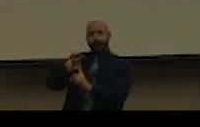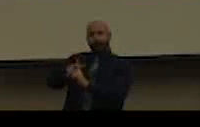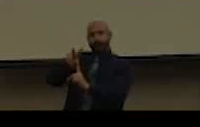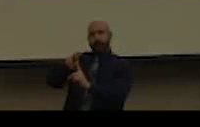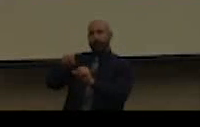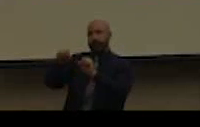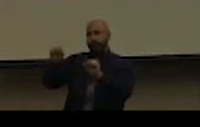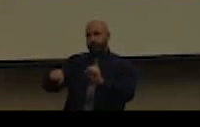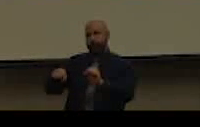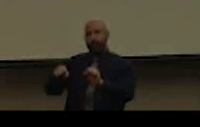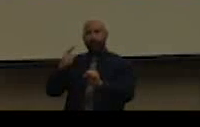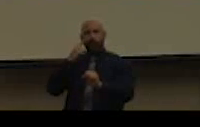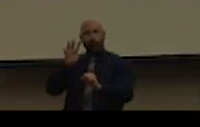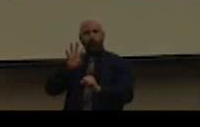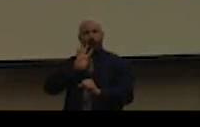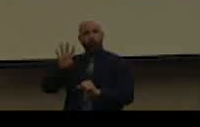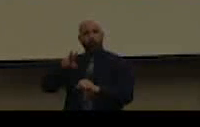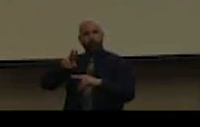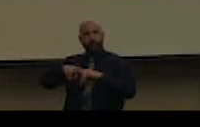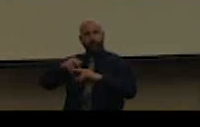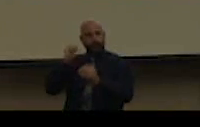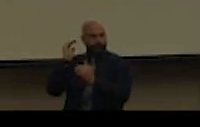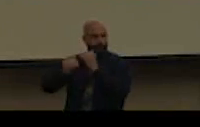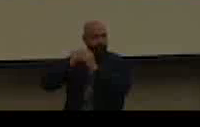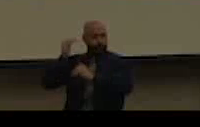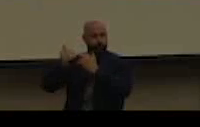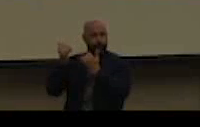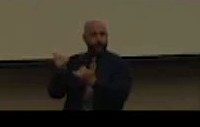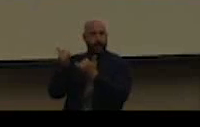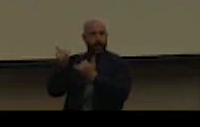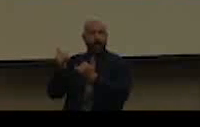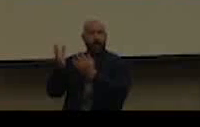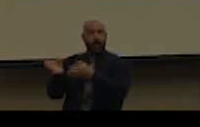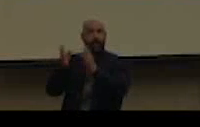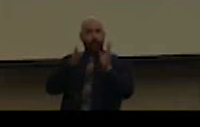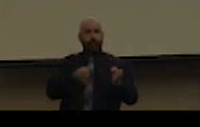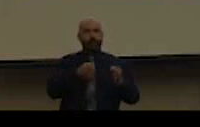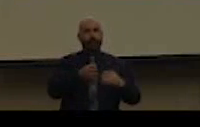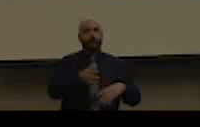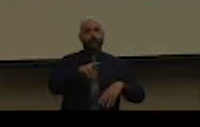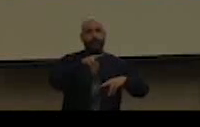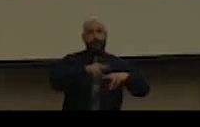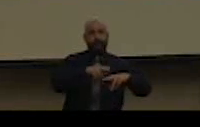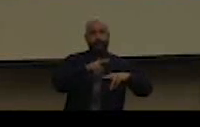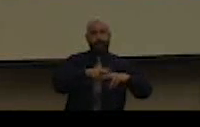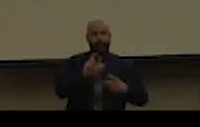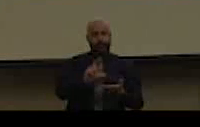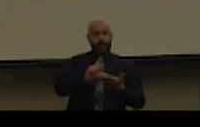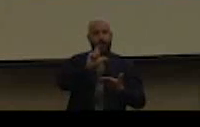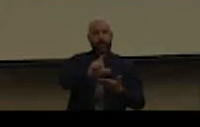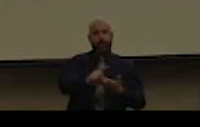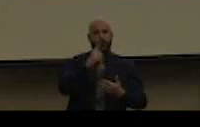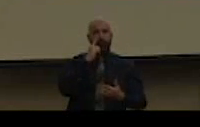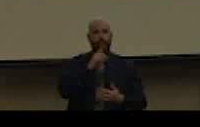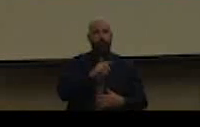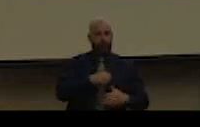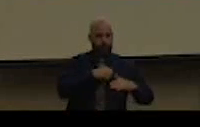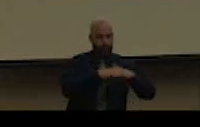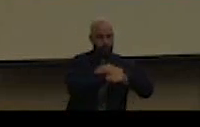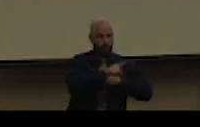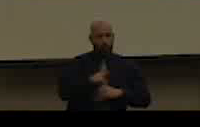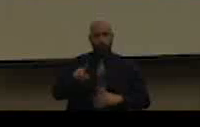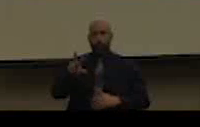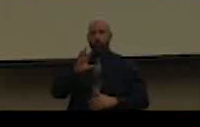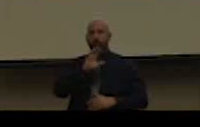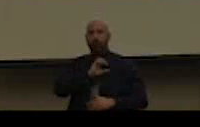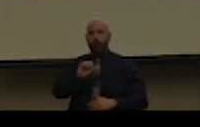rolling right now, the seats that were allocated for birth to three, we immediately processed. Letters went out the last week of June, and we have